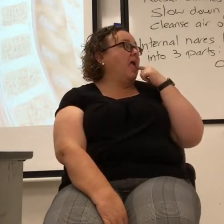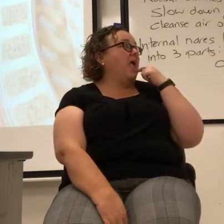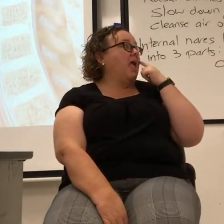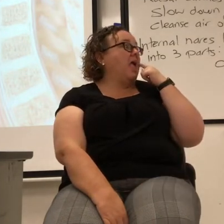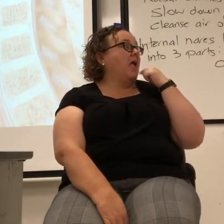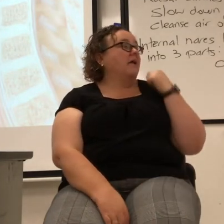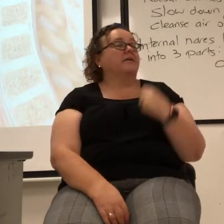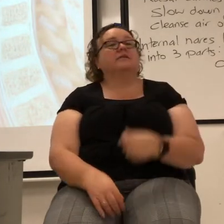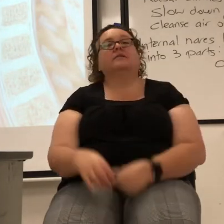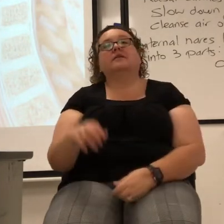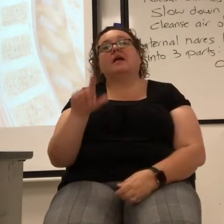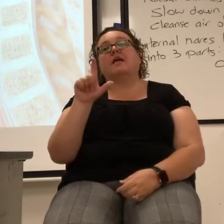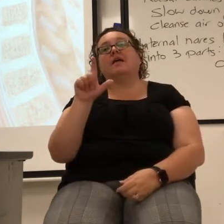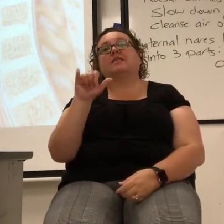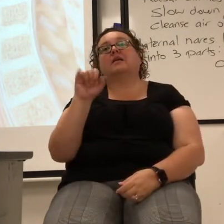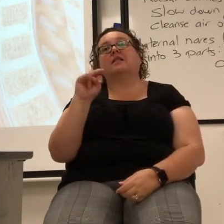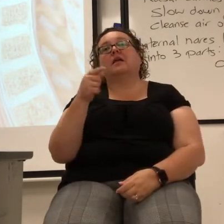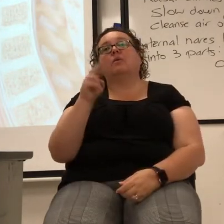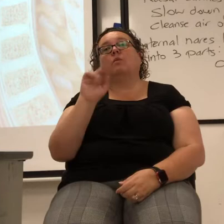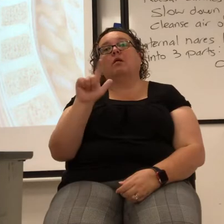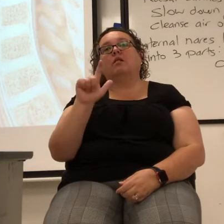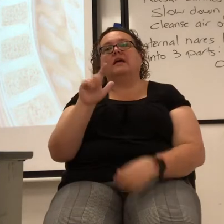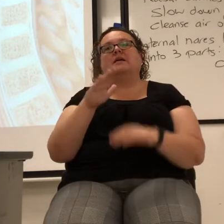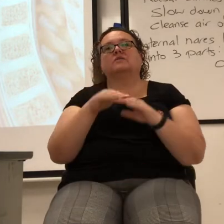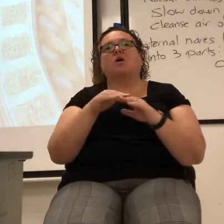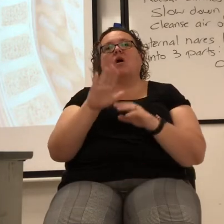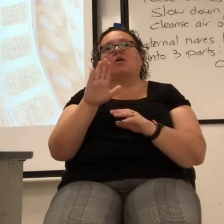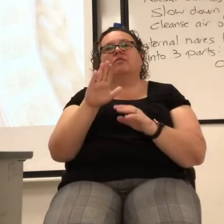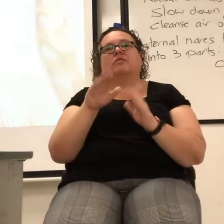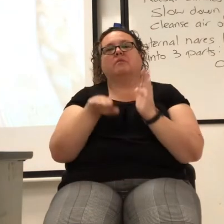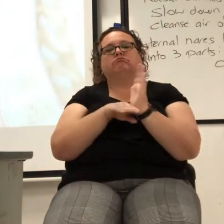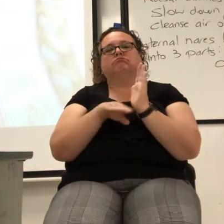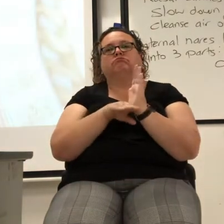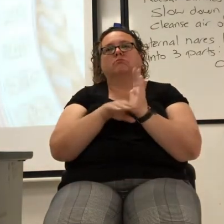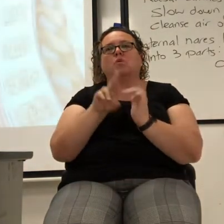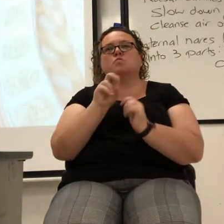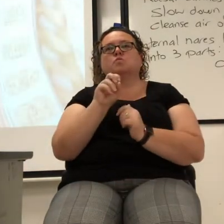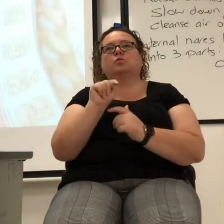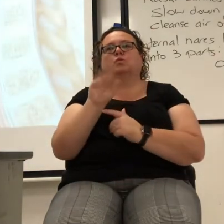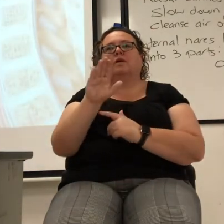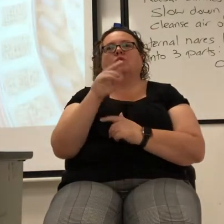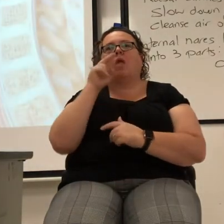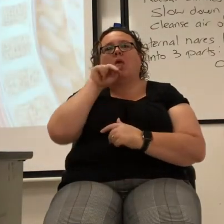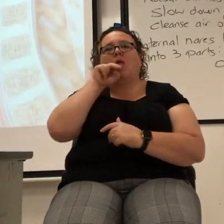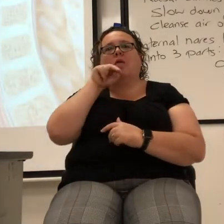F-A-U-C-E-S. And then the lingual tonsil on the root of the tongue. You know that one.